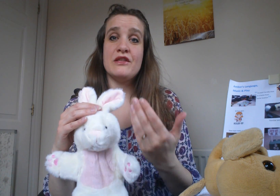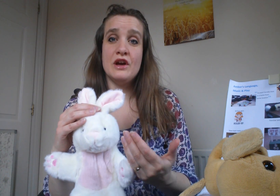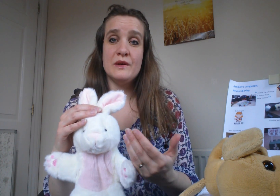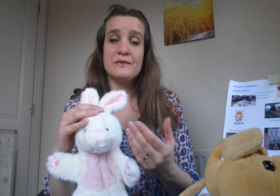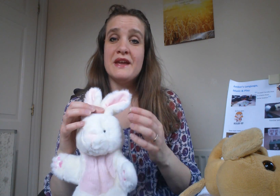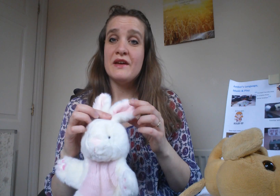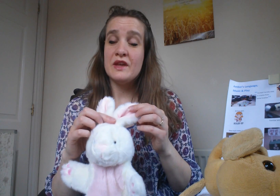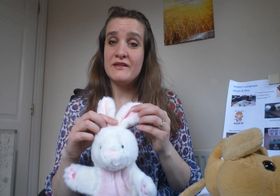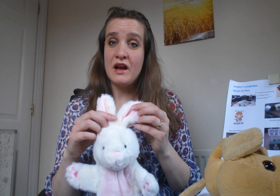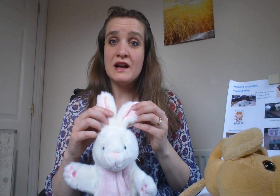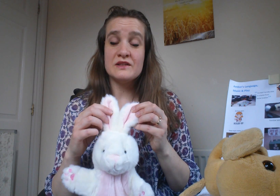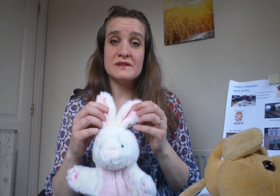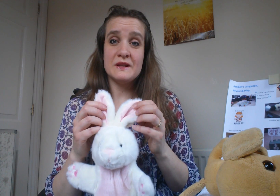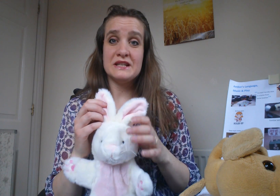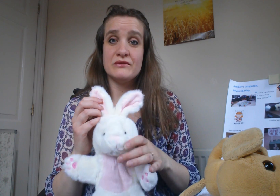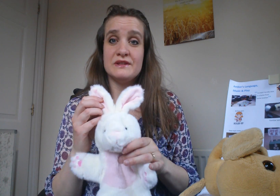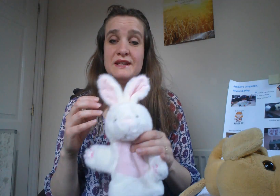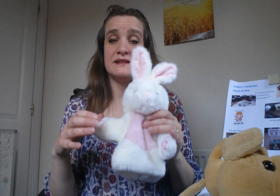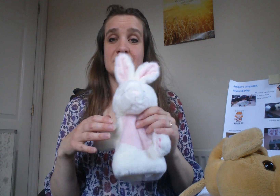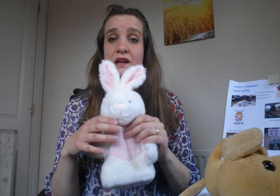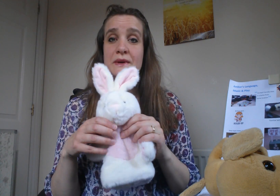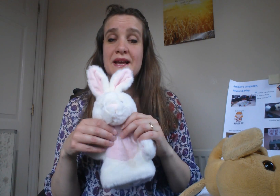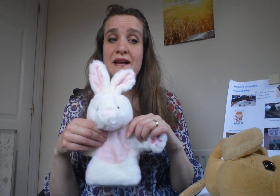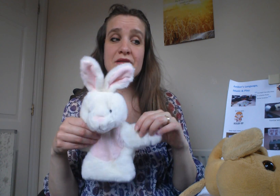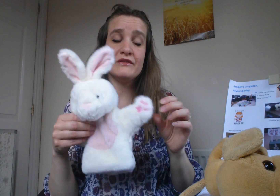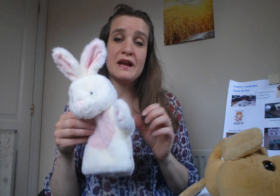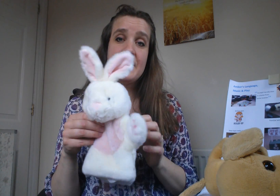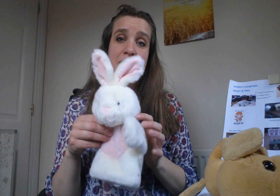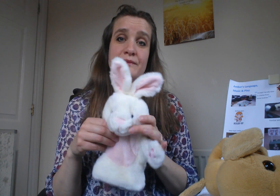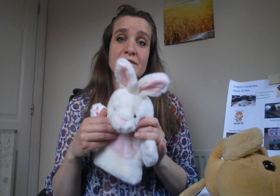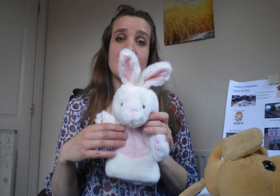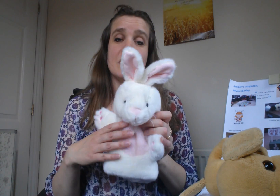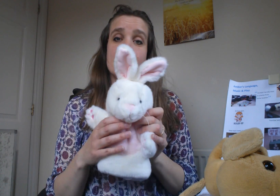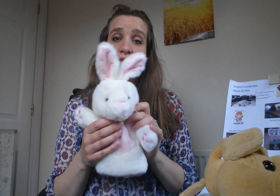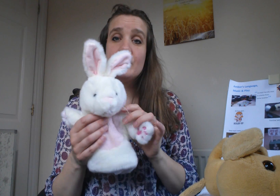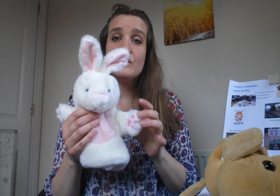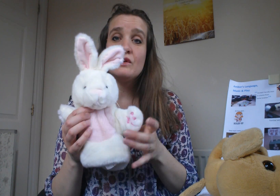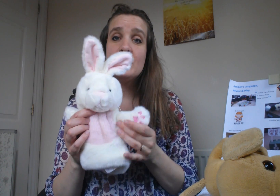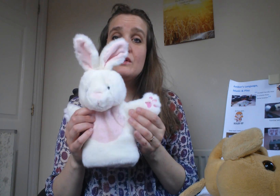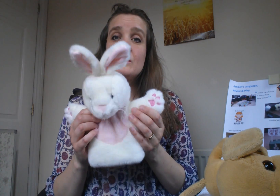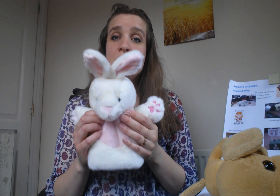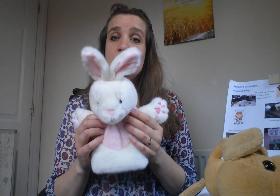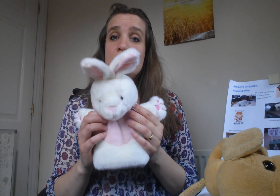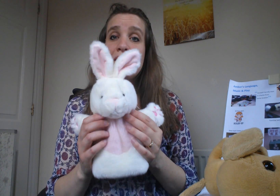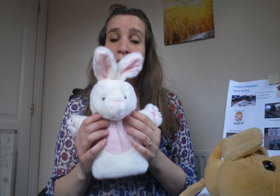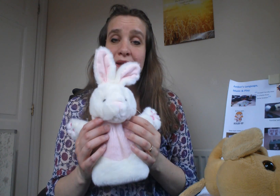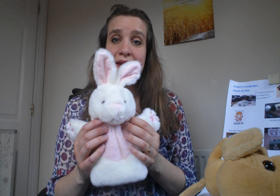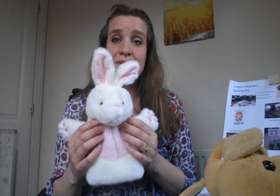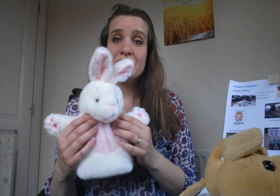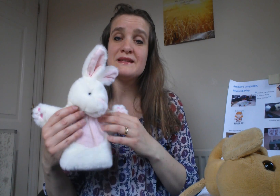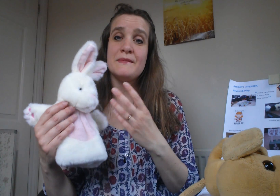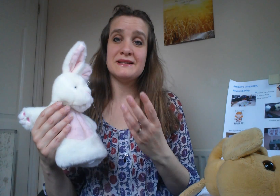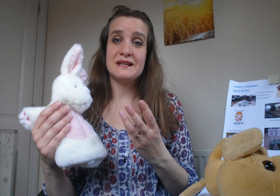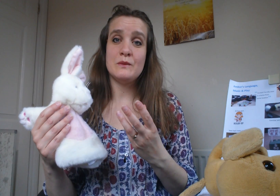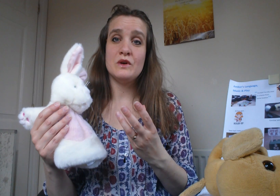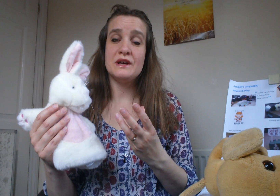the. There are some slight differences. So we have for le lapin, it's a masculine word,